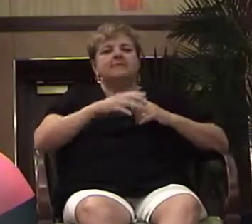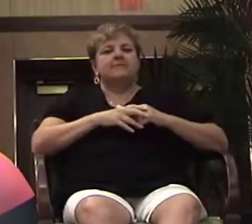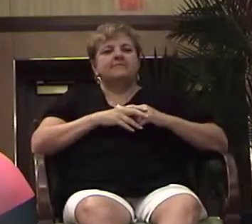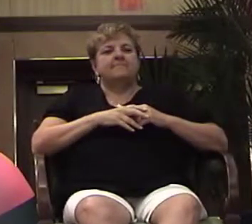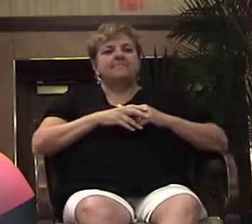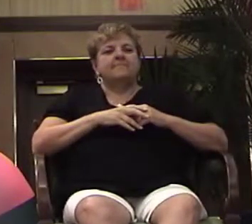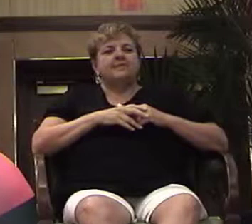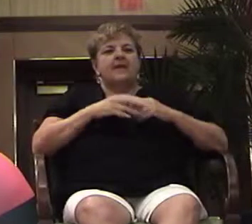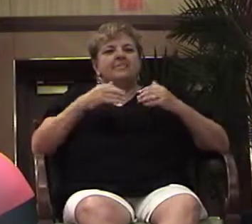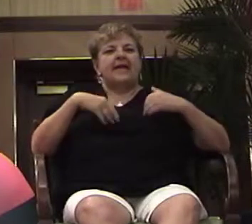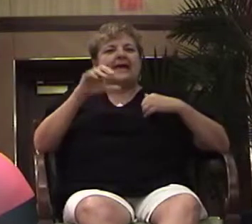million kids.